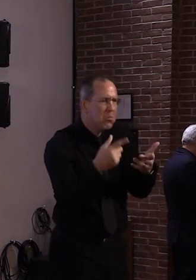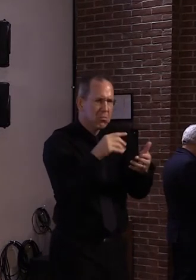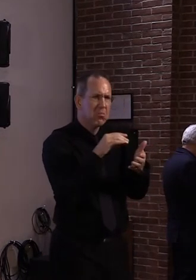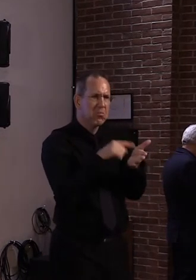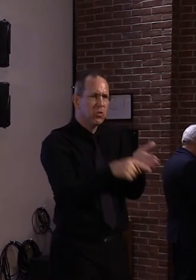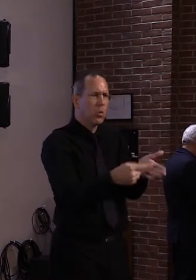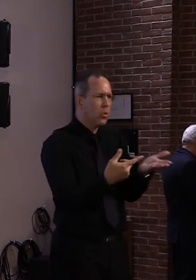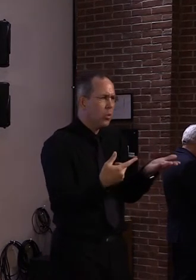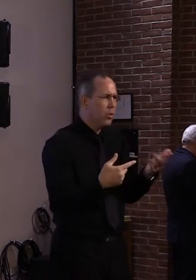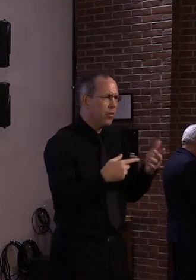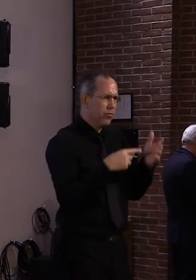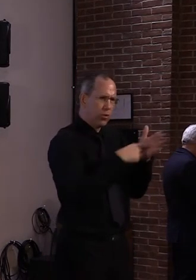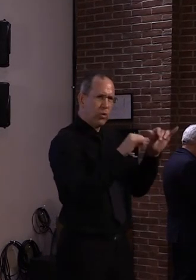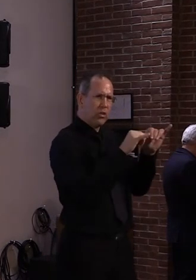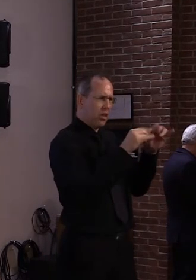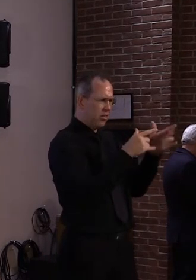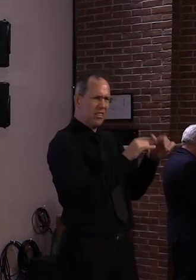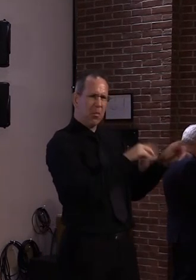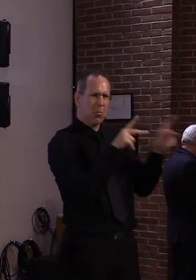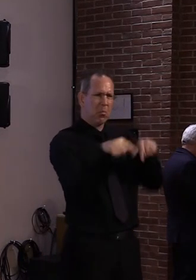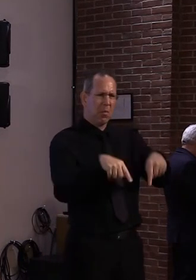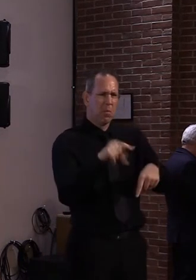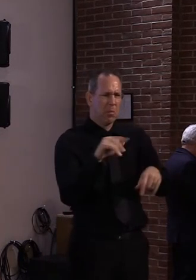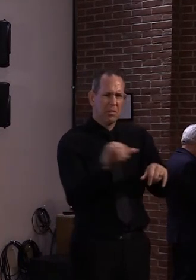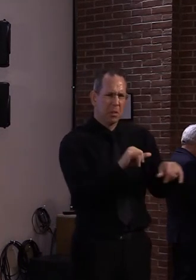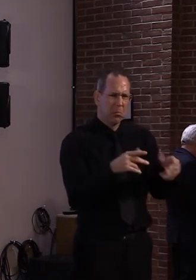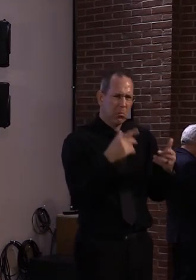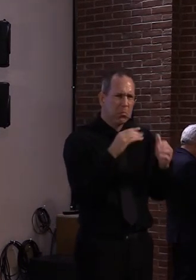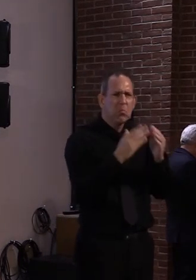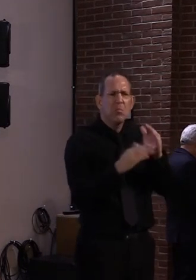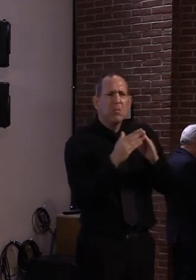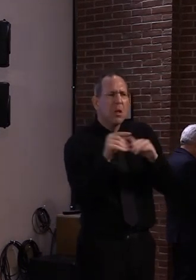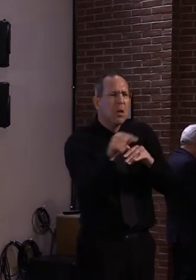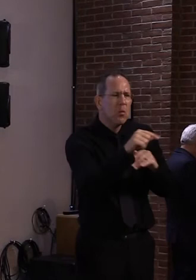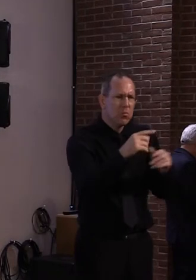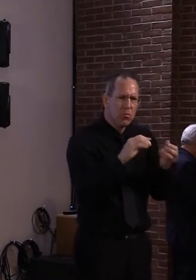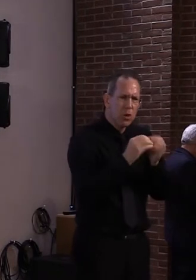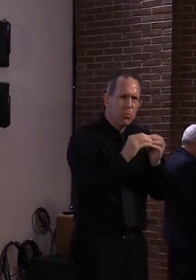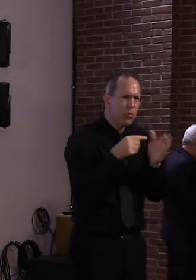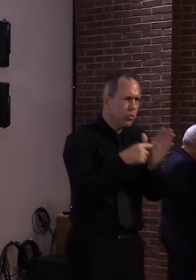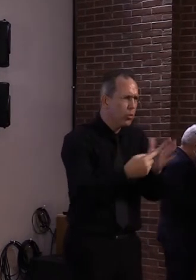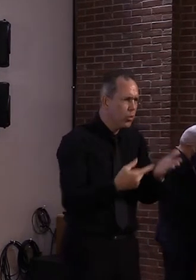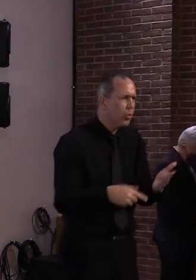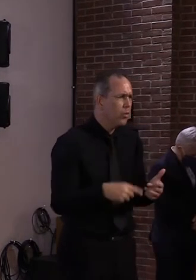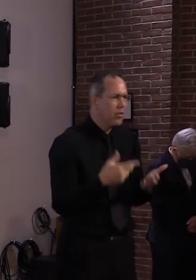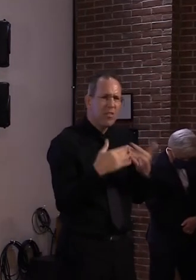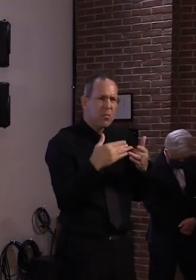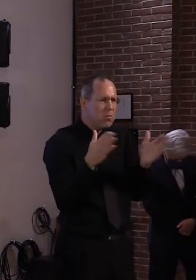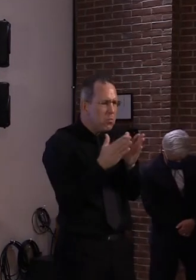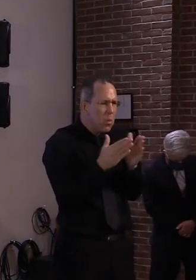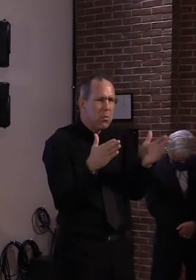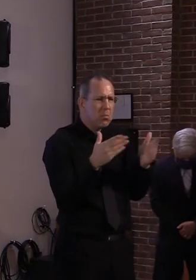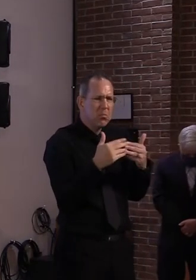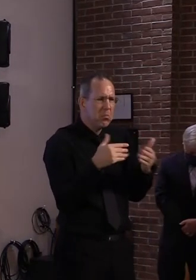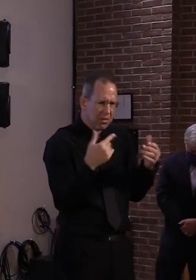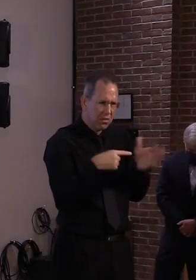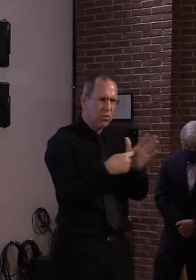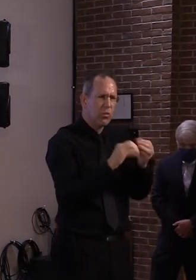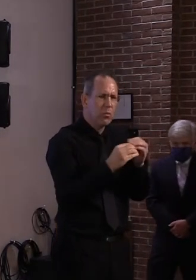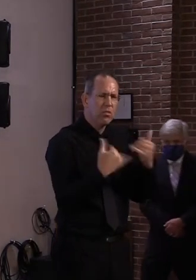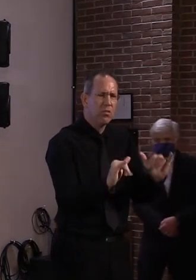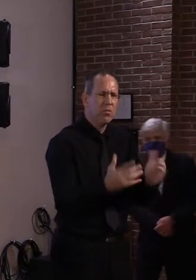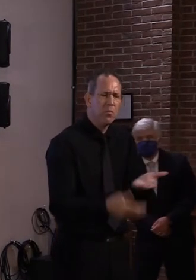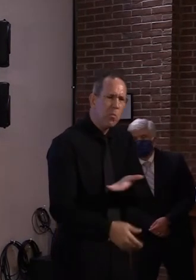you know, several hundred people, I would think that, you know, we should be able to know how many people have been tested in St. Albans or Swanton